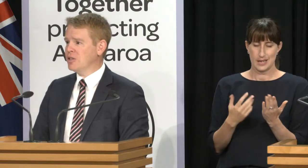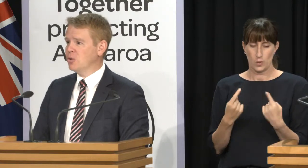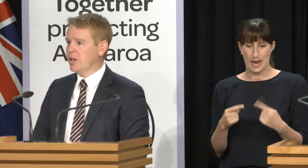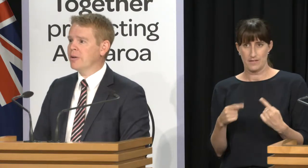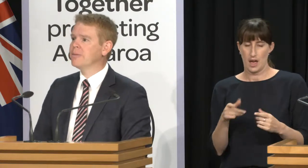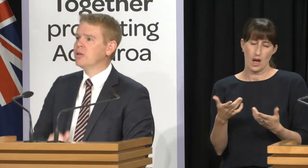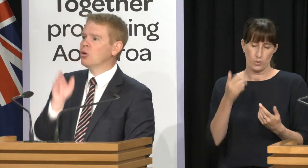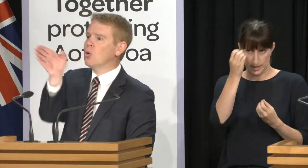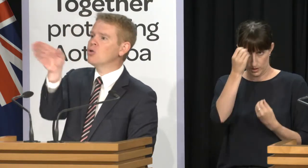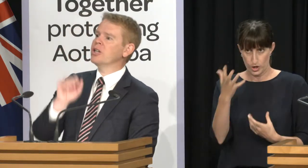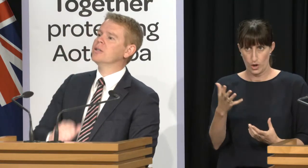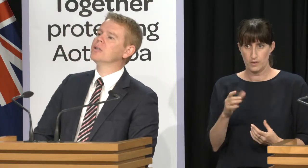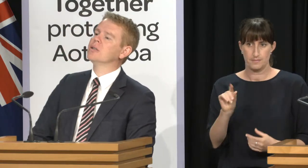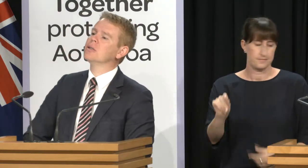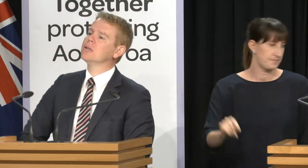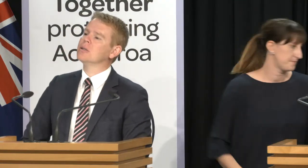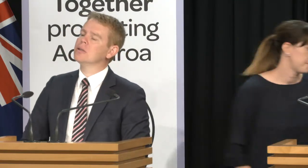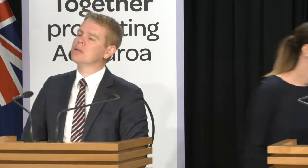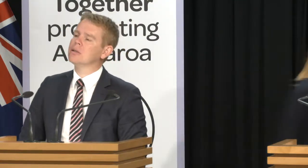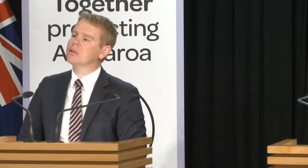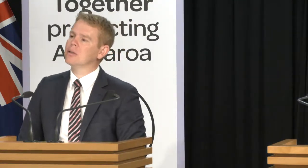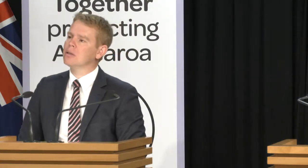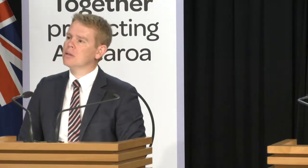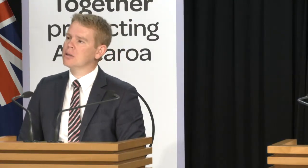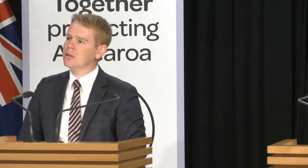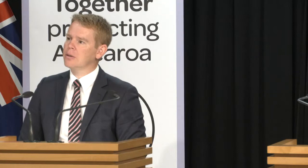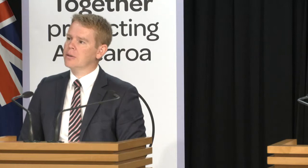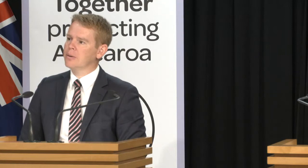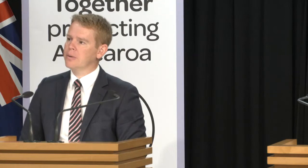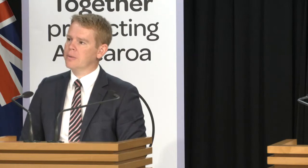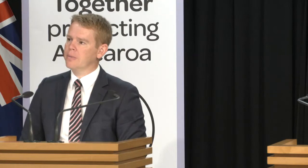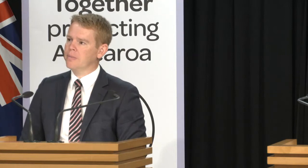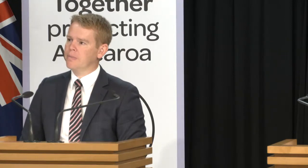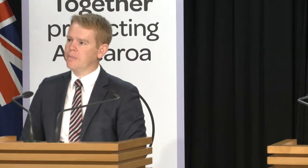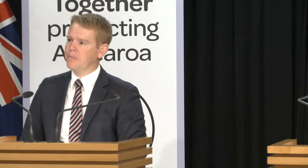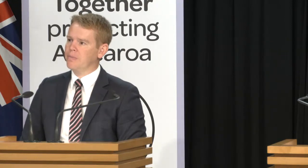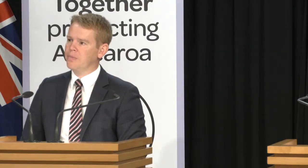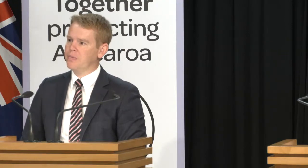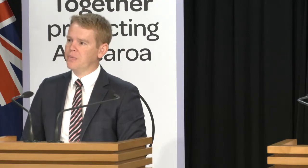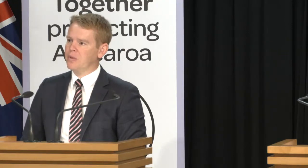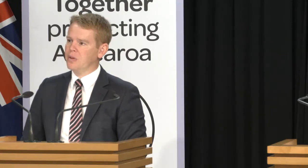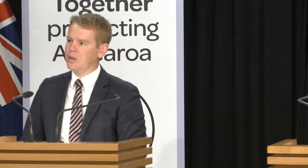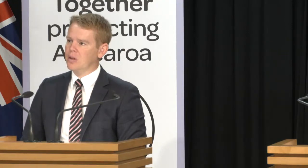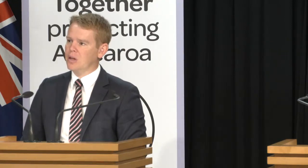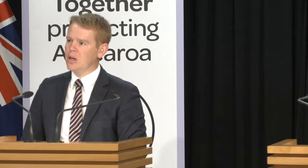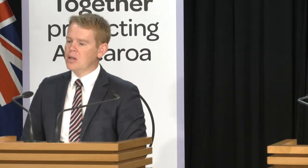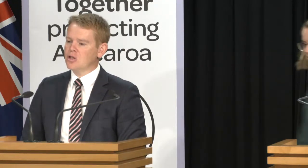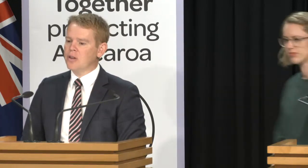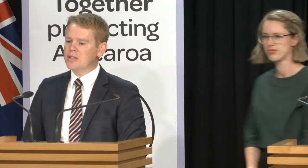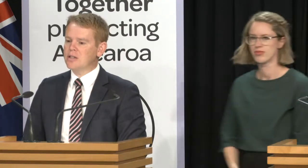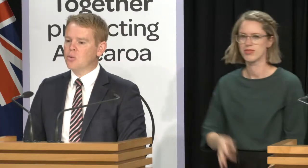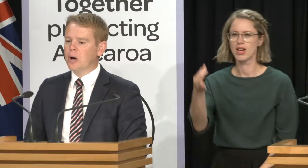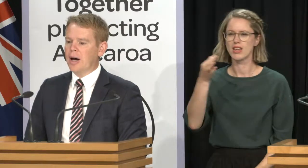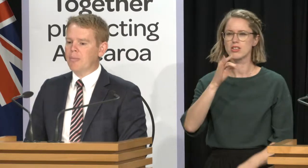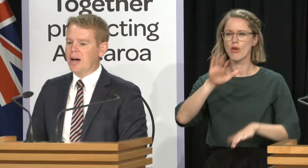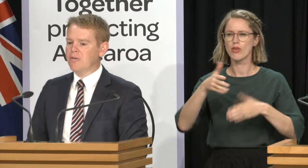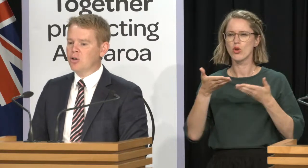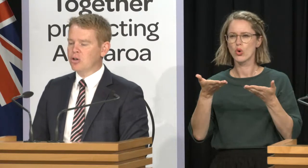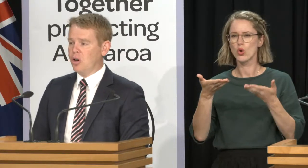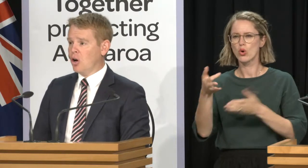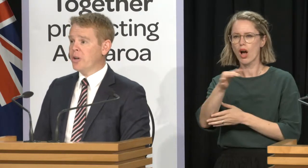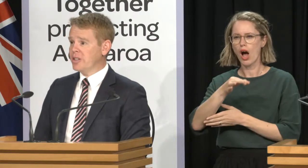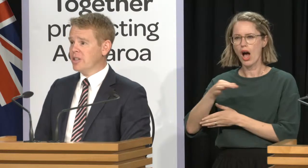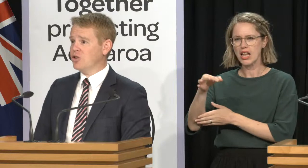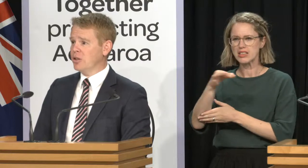I'll come back to you on that one. Audrey. Where do the Cook Islands and the realm countries come in the sequencing? So that's still part